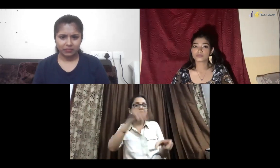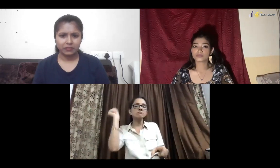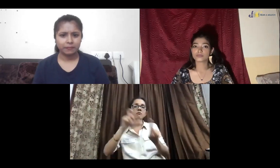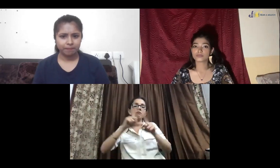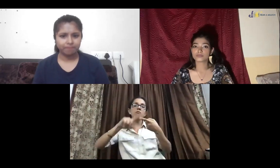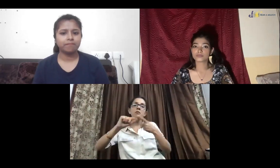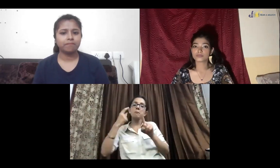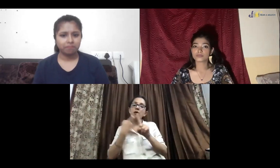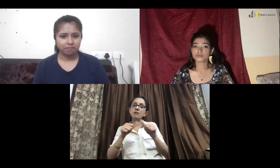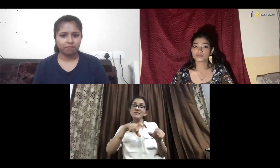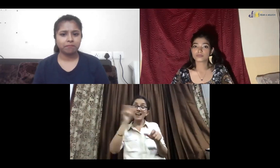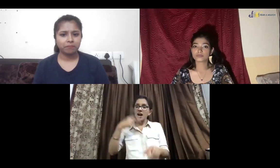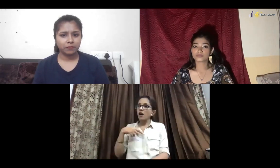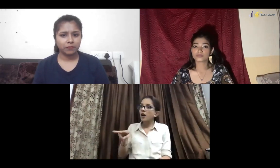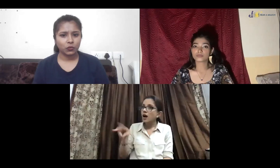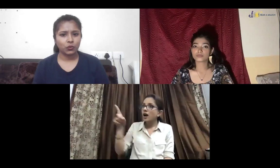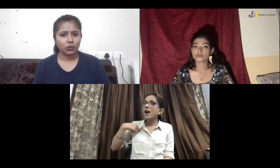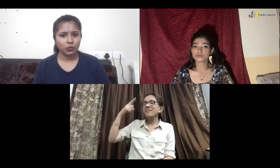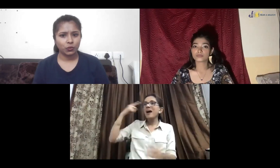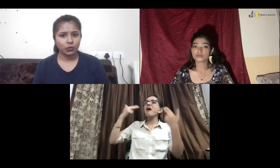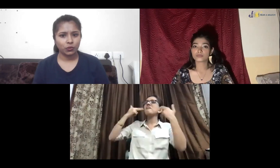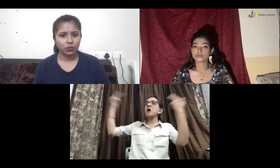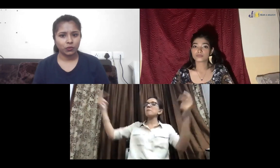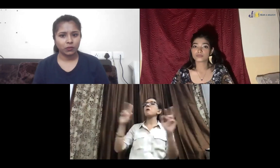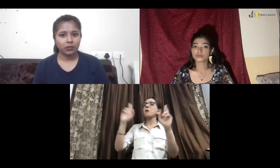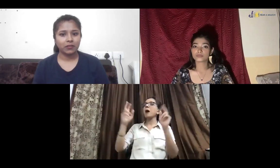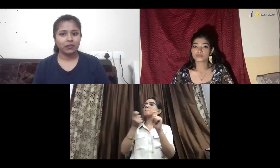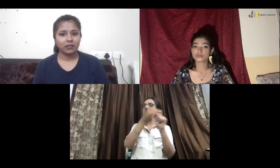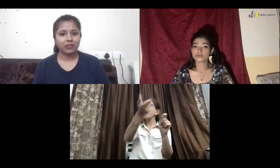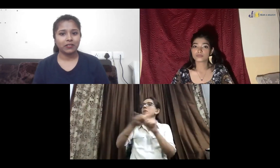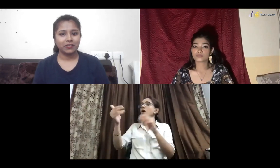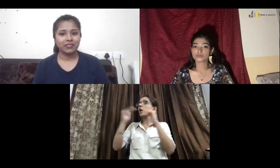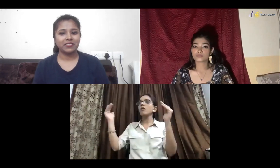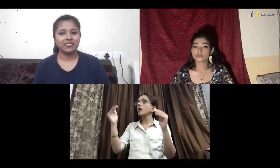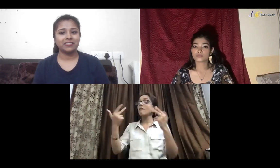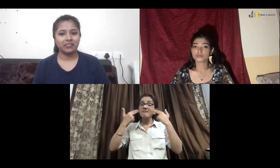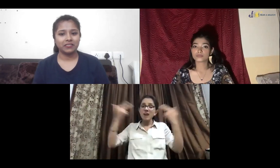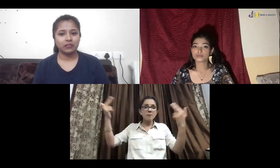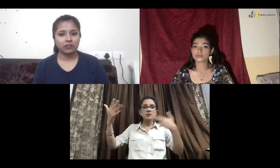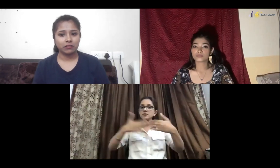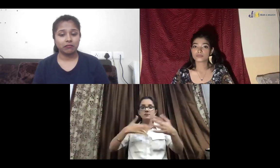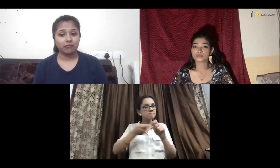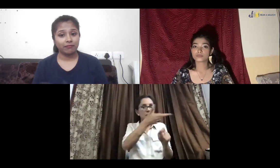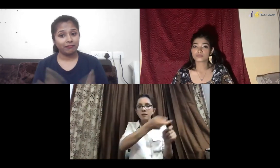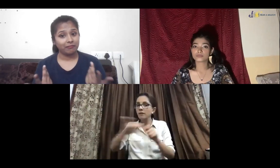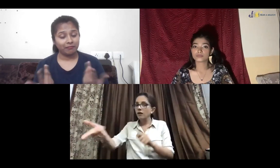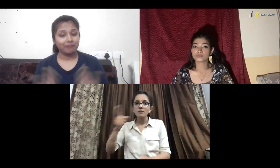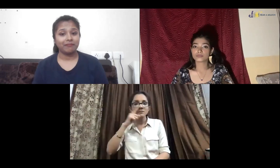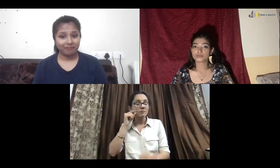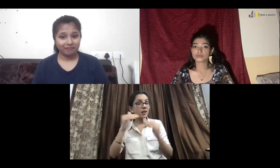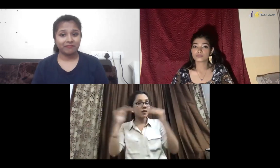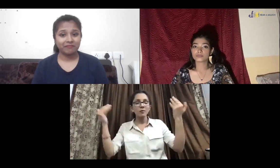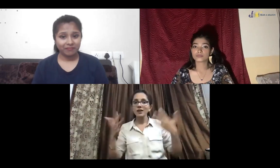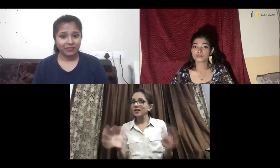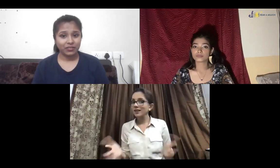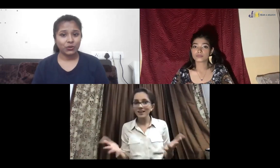she was getting paid less as compared to the actor. So I was just wondering that, yeah, the